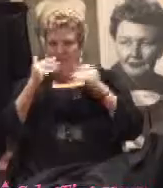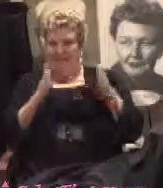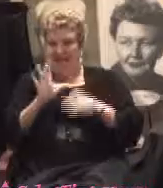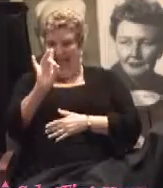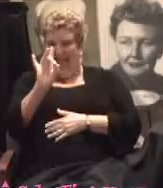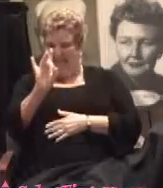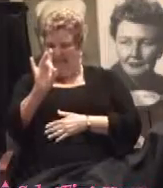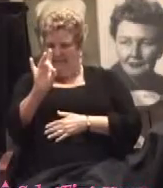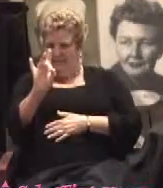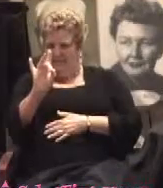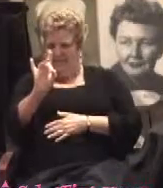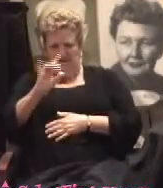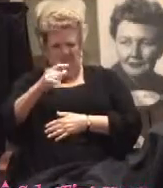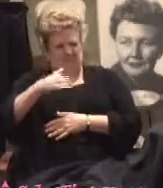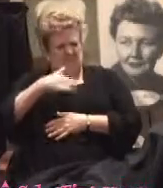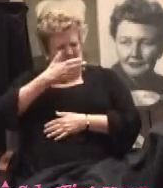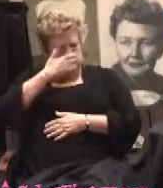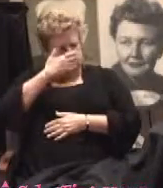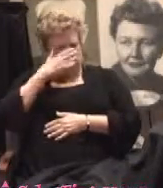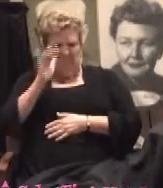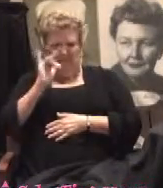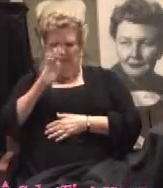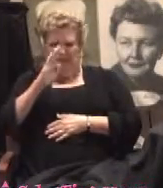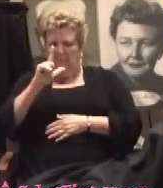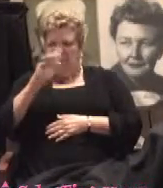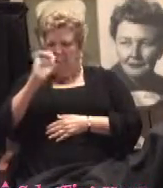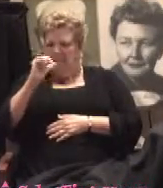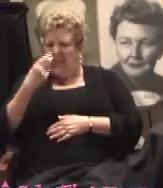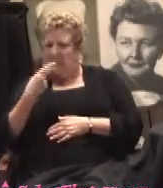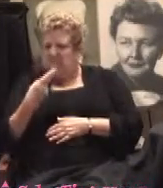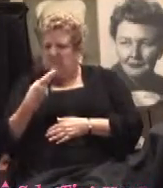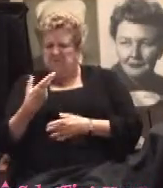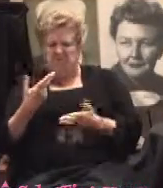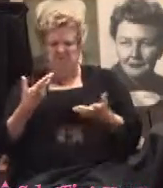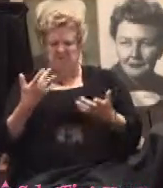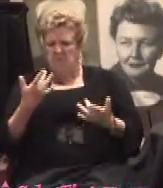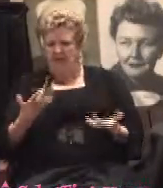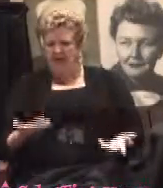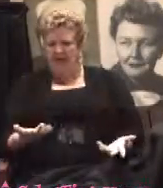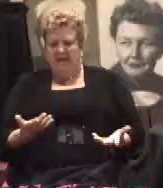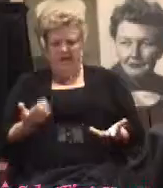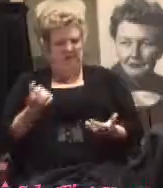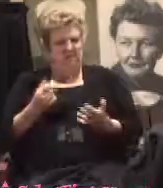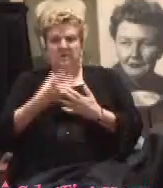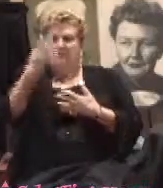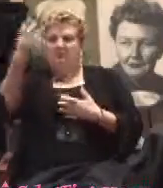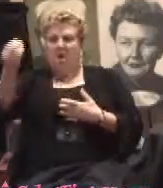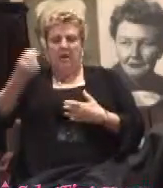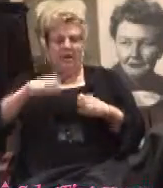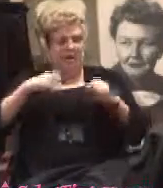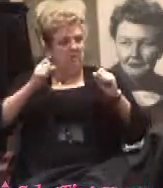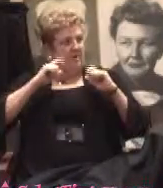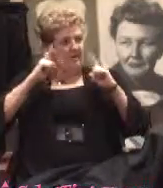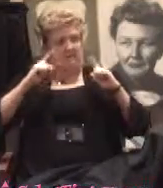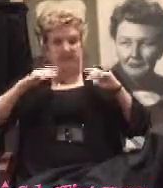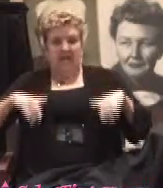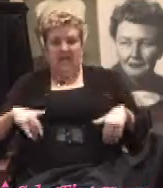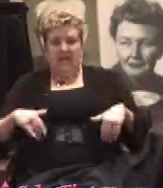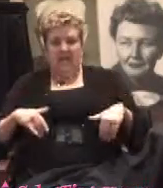why. And I got up, and everybody was gone, and I was late for school, so I went to school, and about halfway through the day, I remembered what happened,